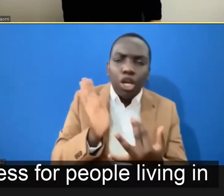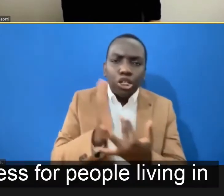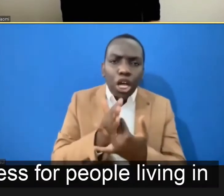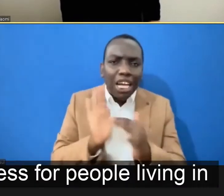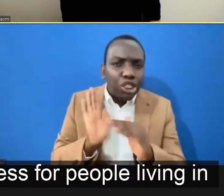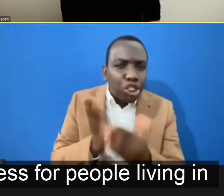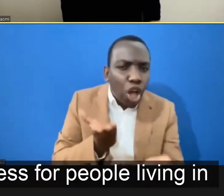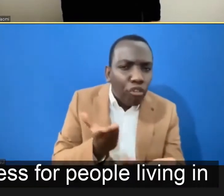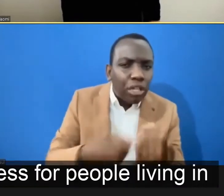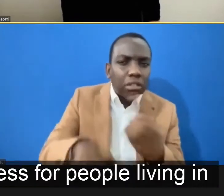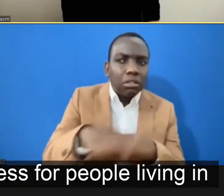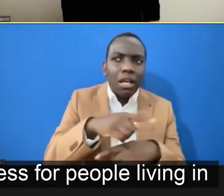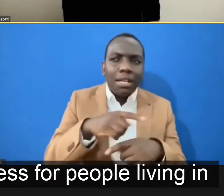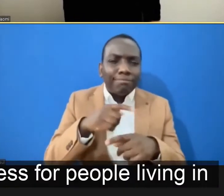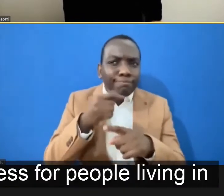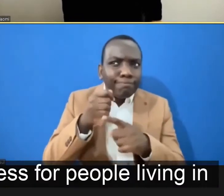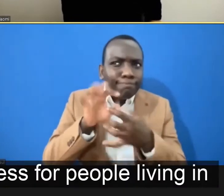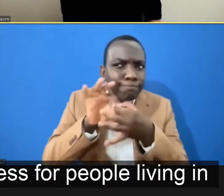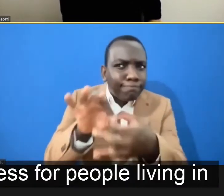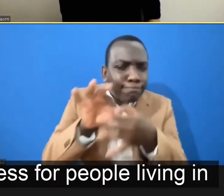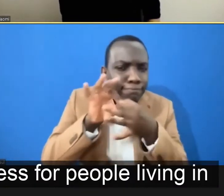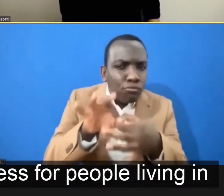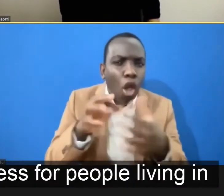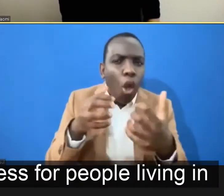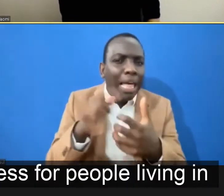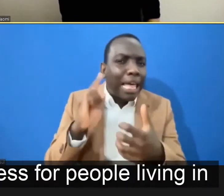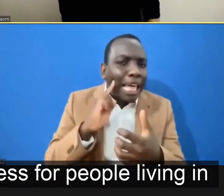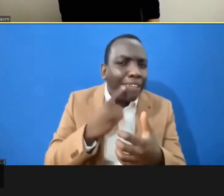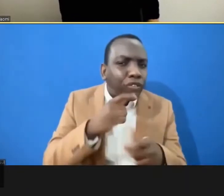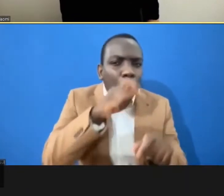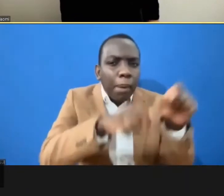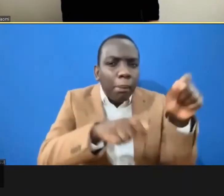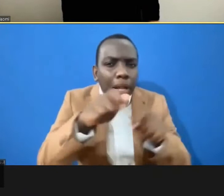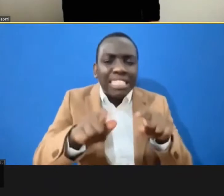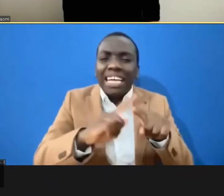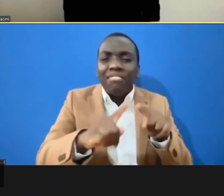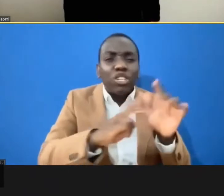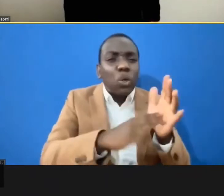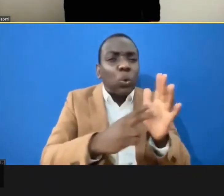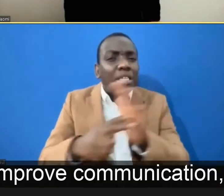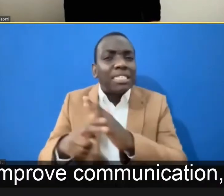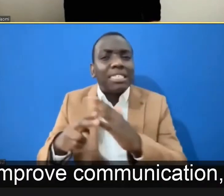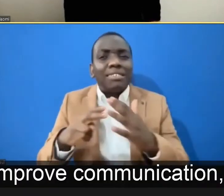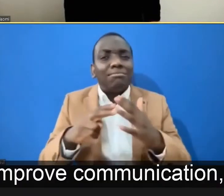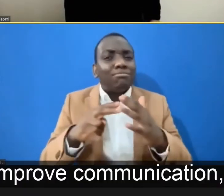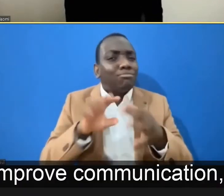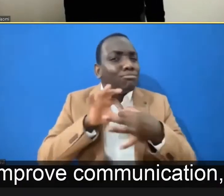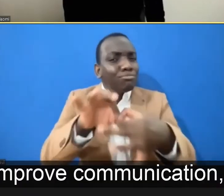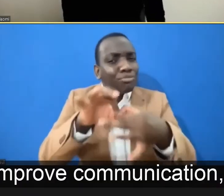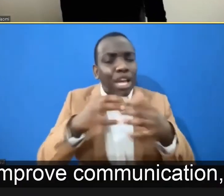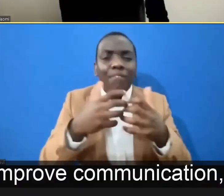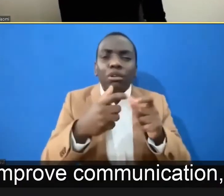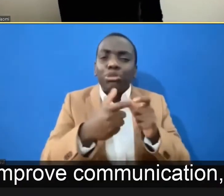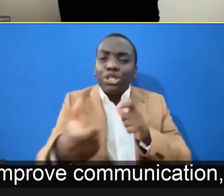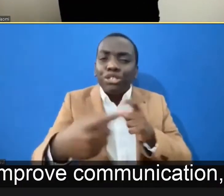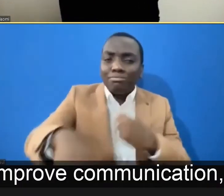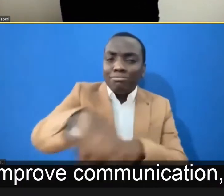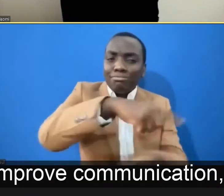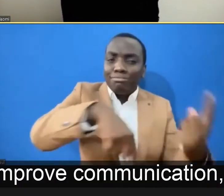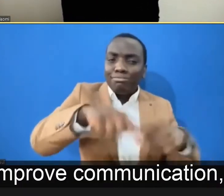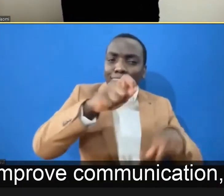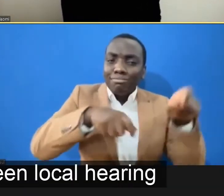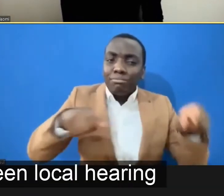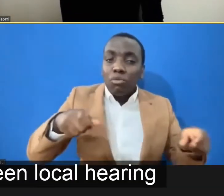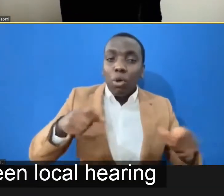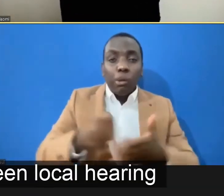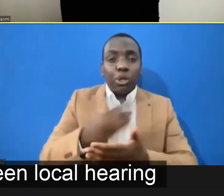And my focus is how to improve access for the people living in this area. How to improve access, how to improve